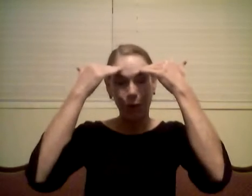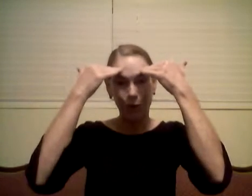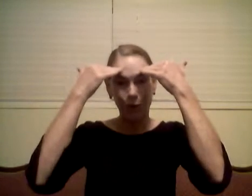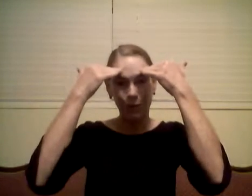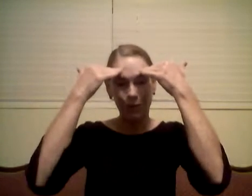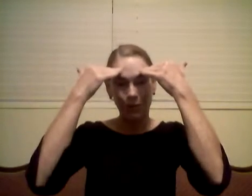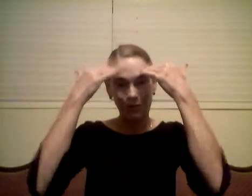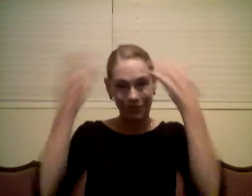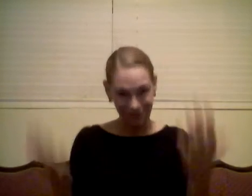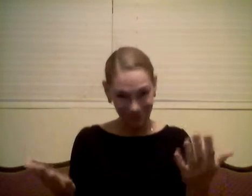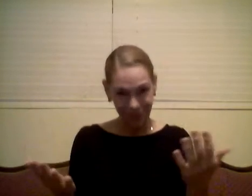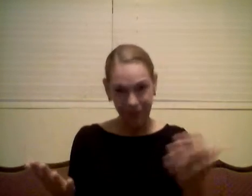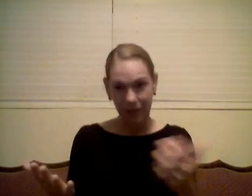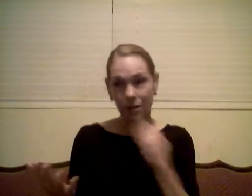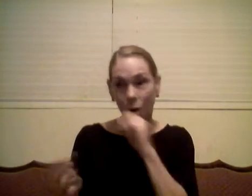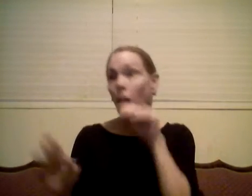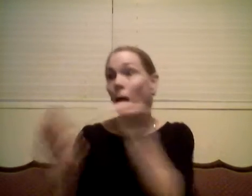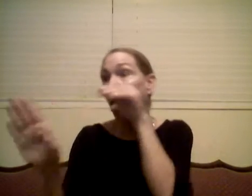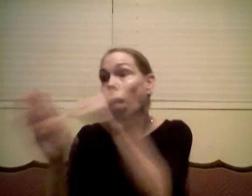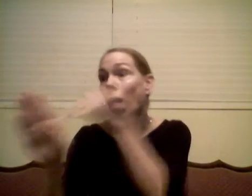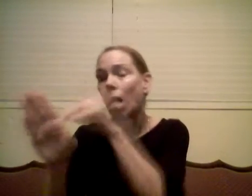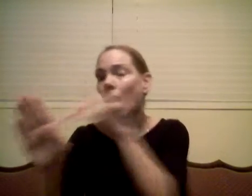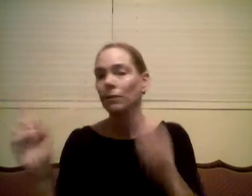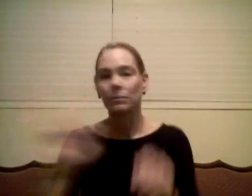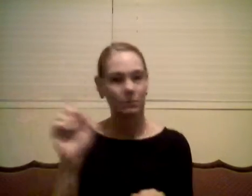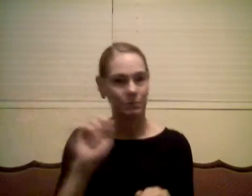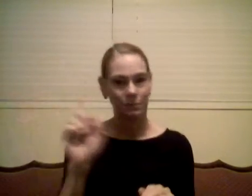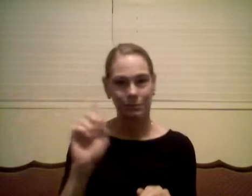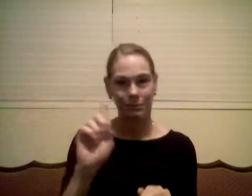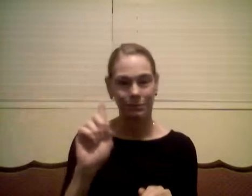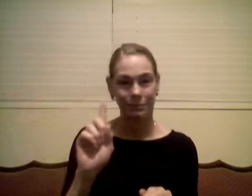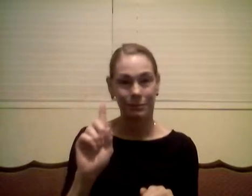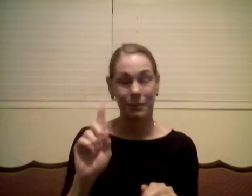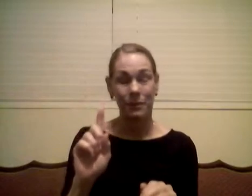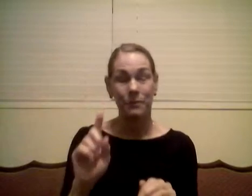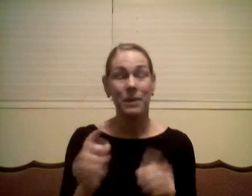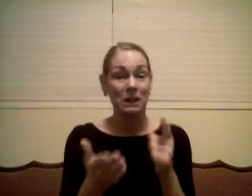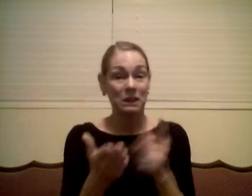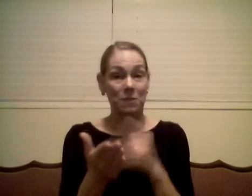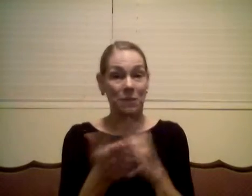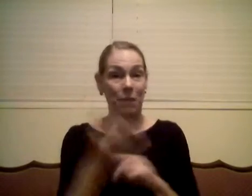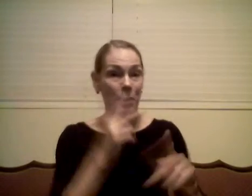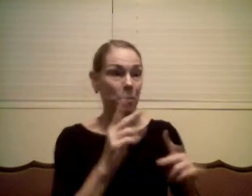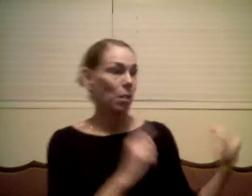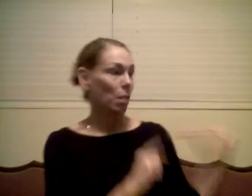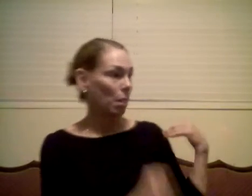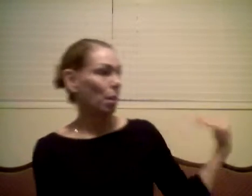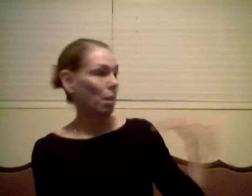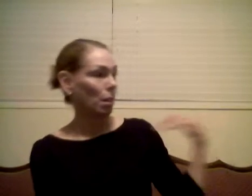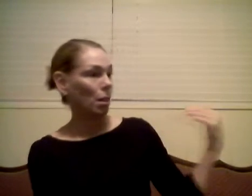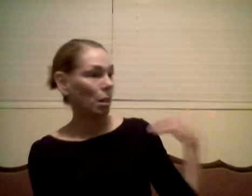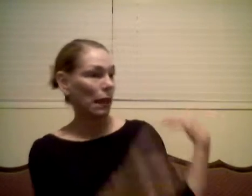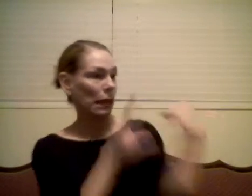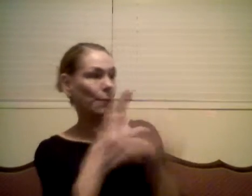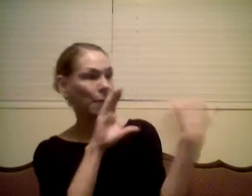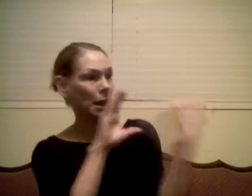stalker, okay? Because I'm not going to lie. There are people who will send me 14 emails in the span of a day, and they're asking the same question,